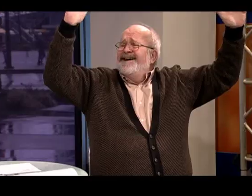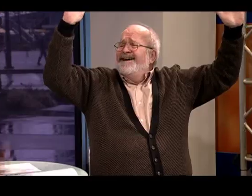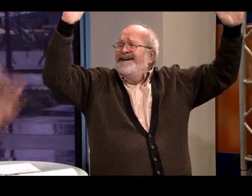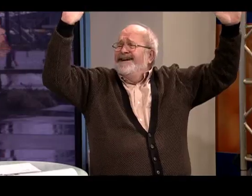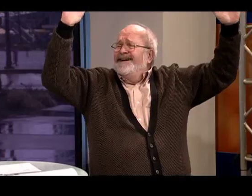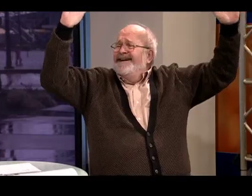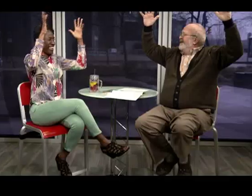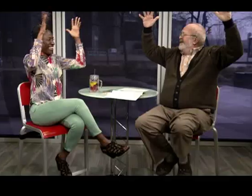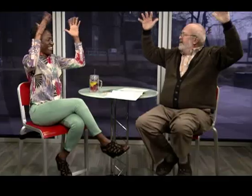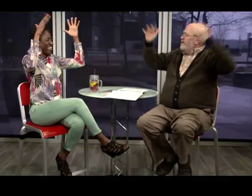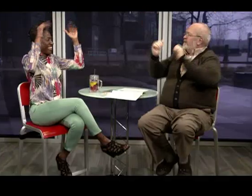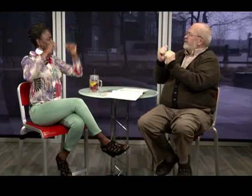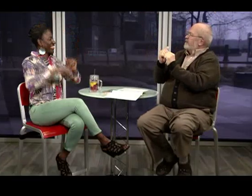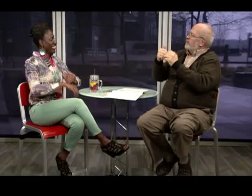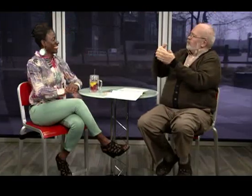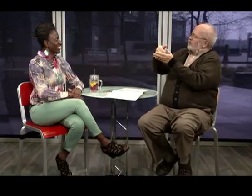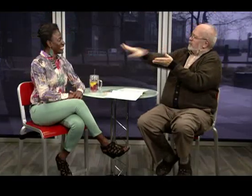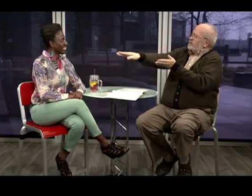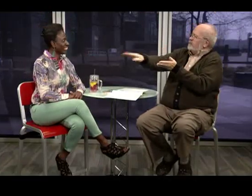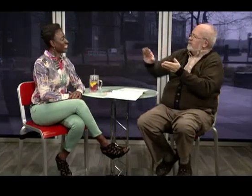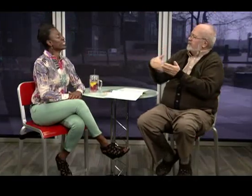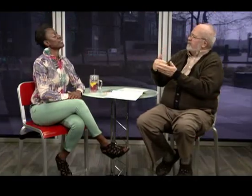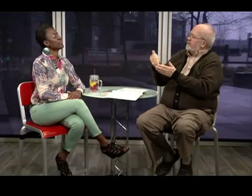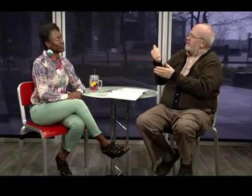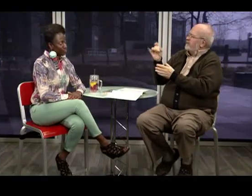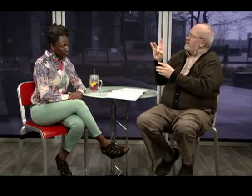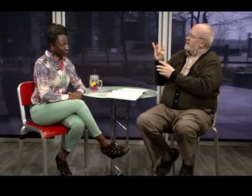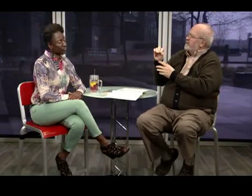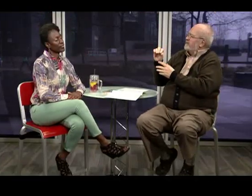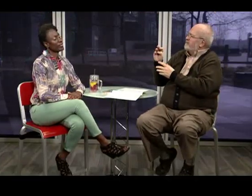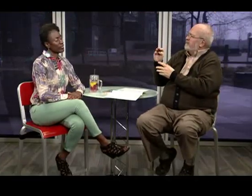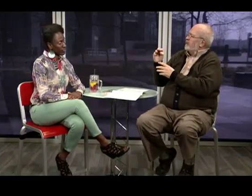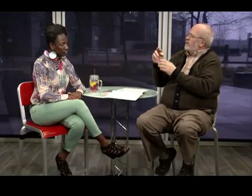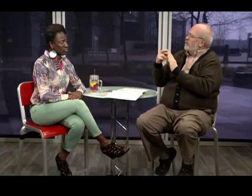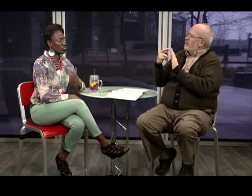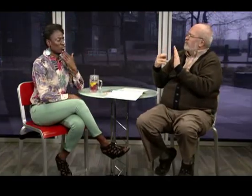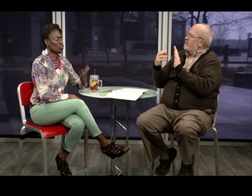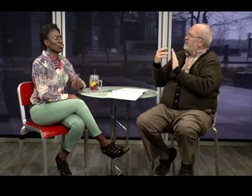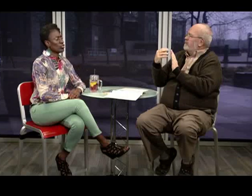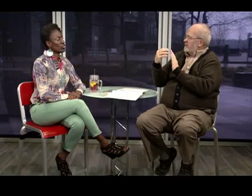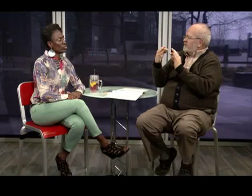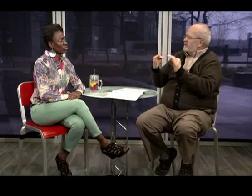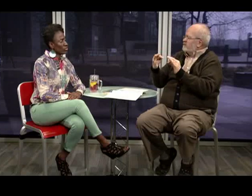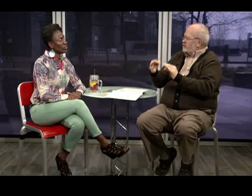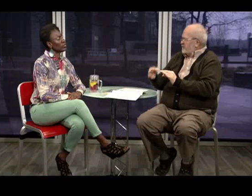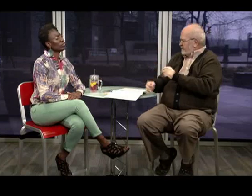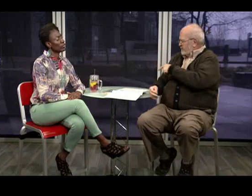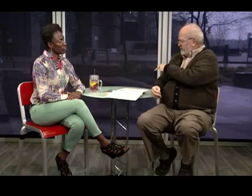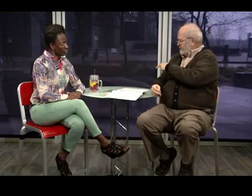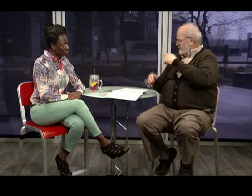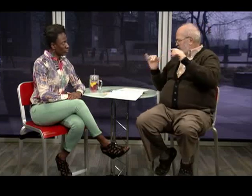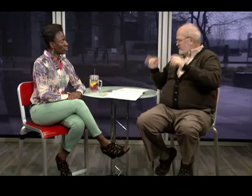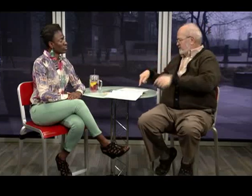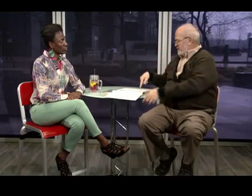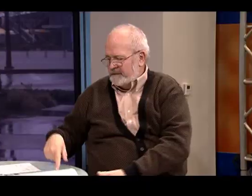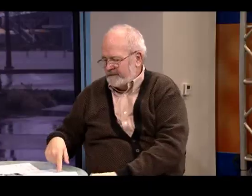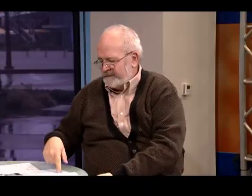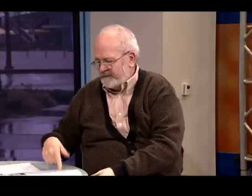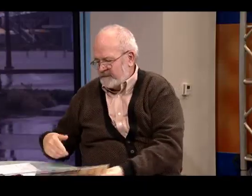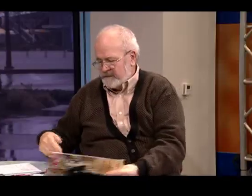is about applause. And that is about the rejection of the resolutions passed in 1880. And they are celebrating